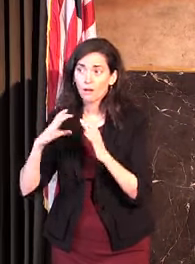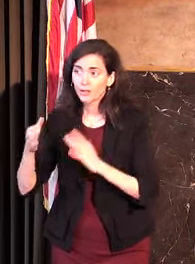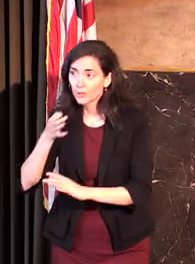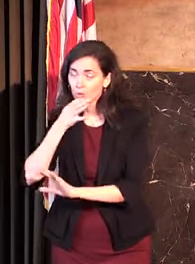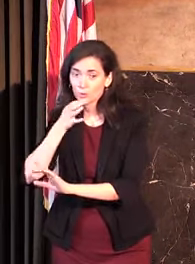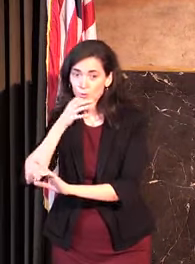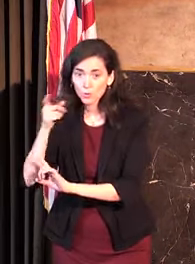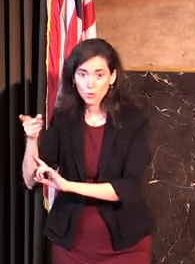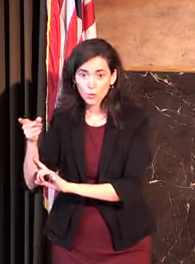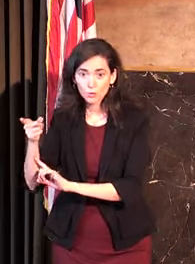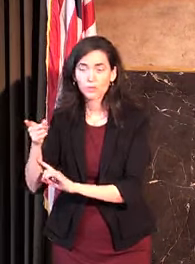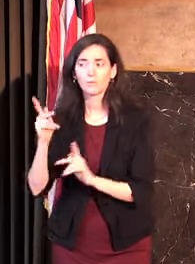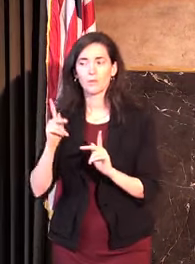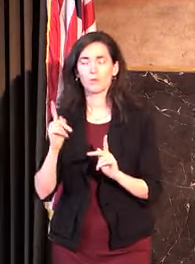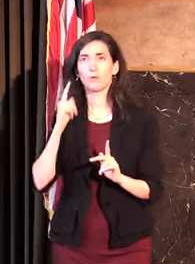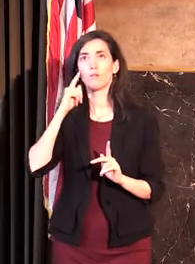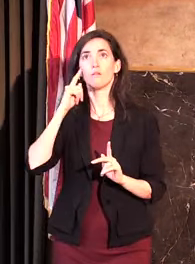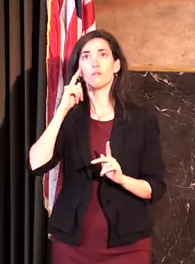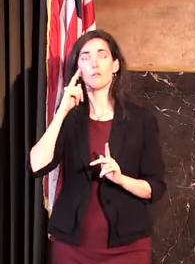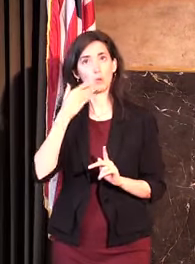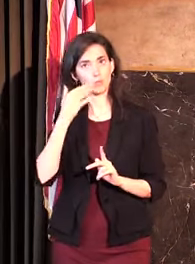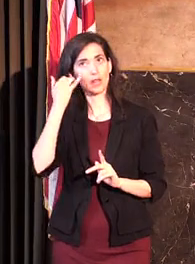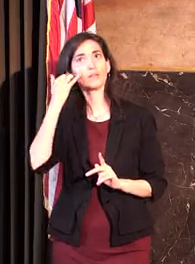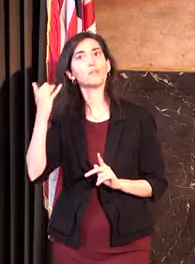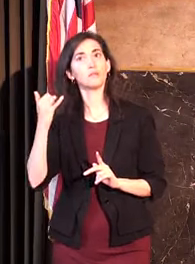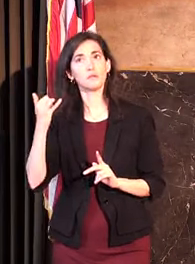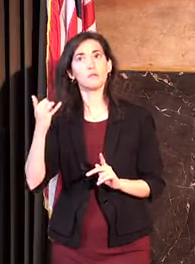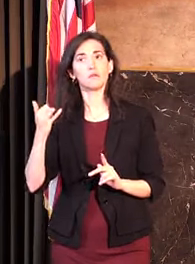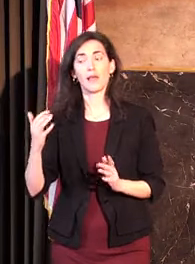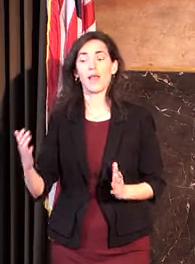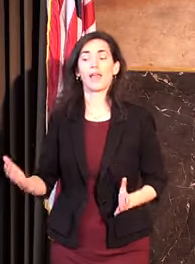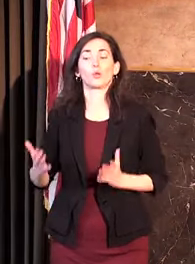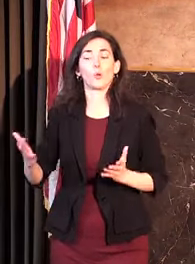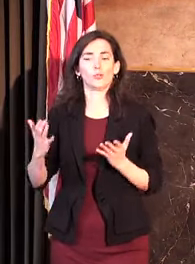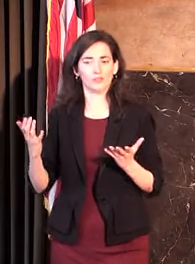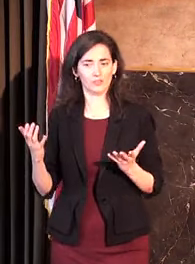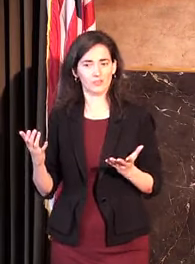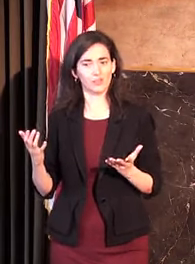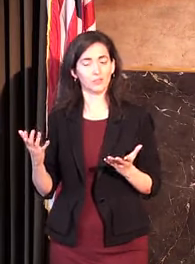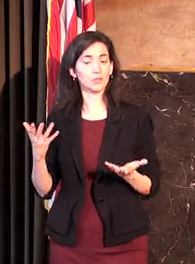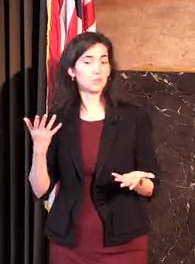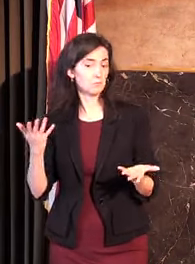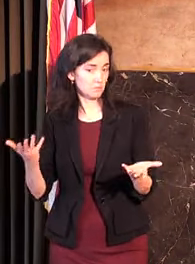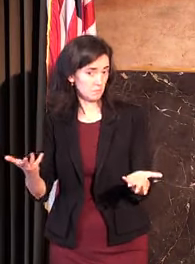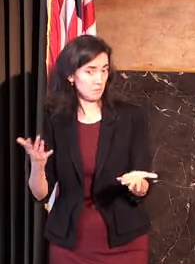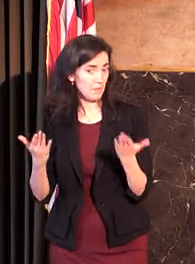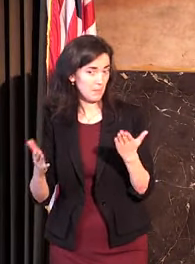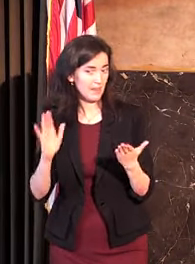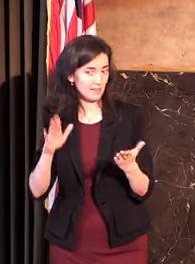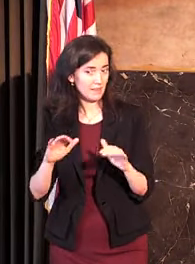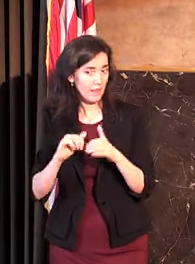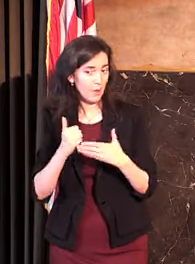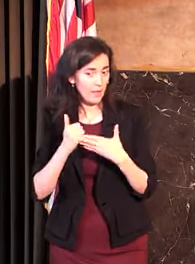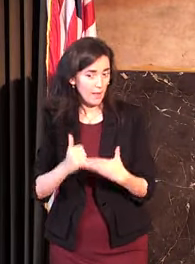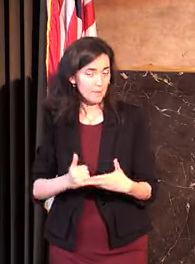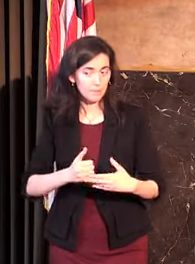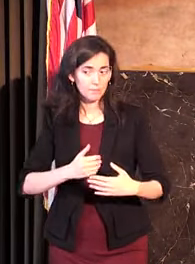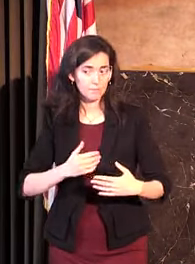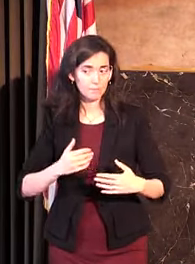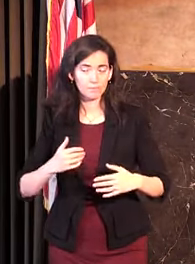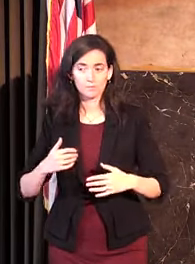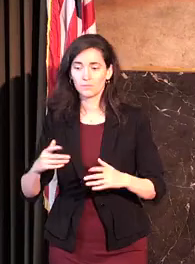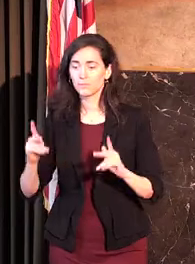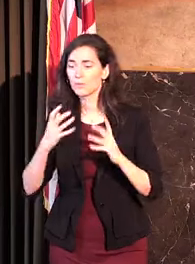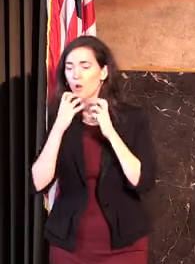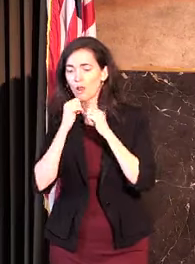people have that added incentive, just a little bit of a nudge. Perhaps that's what it takes to get them protected as they gather